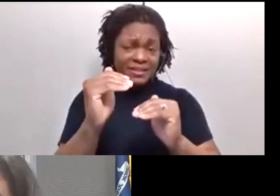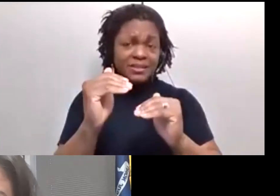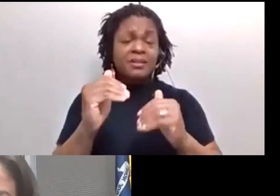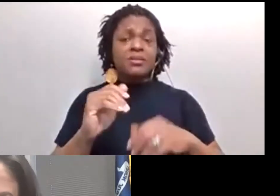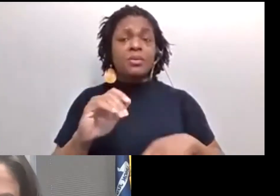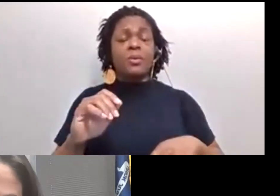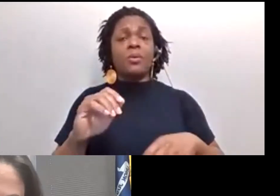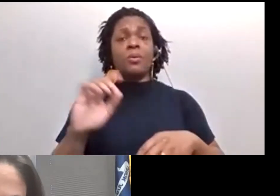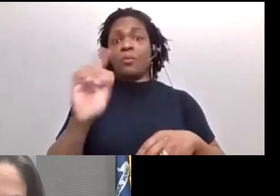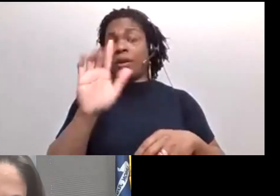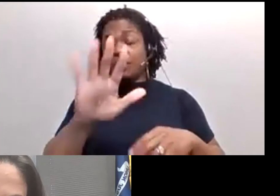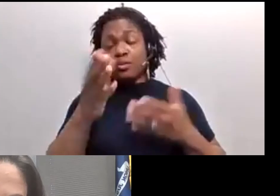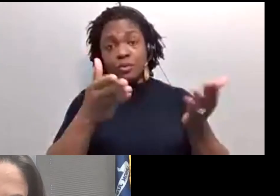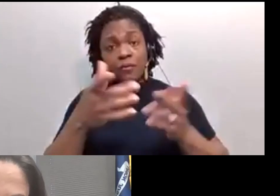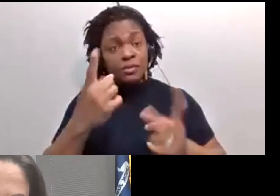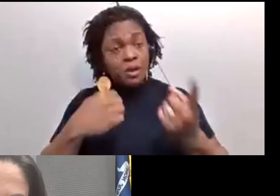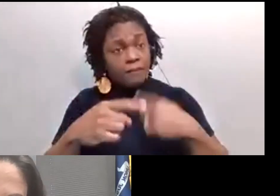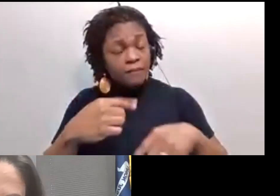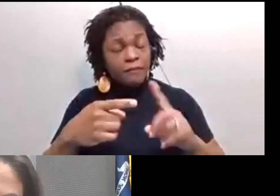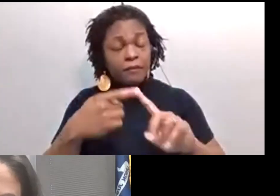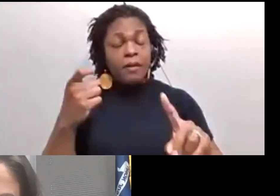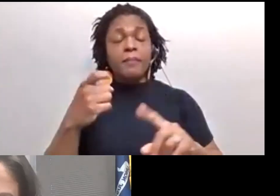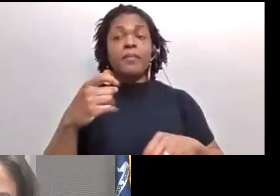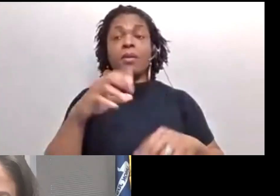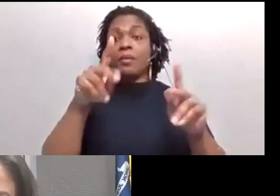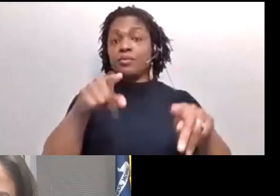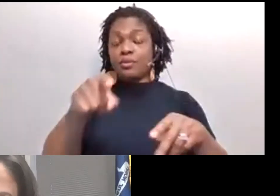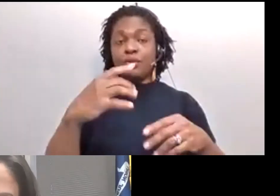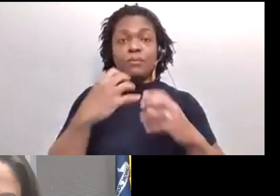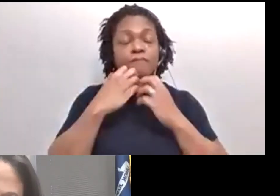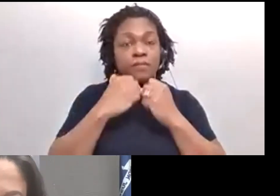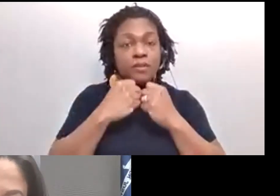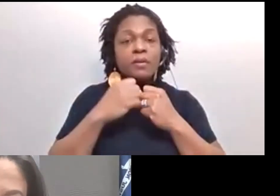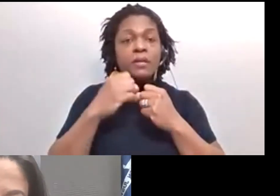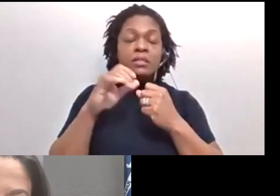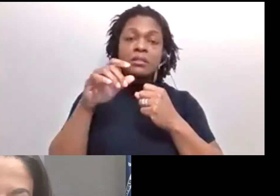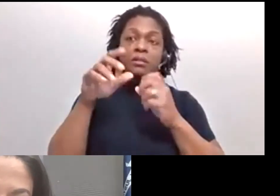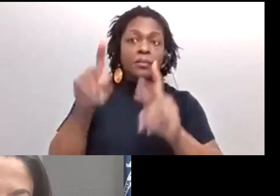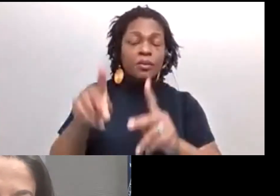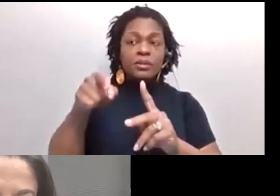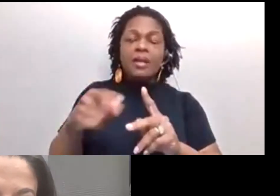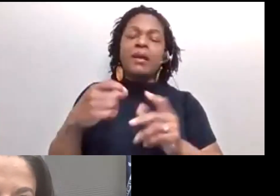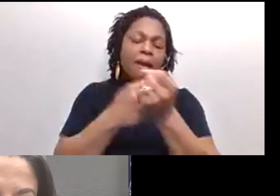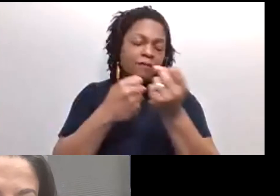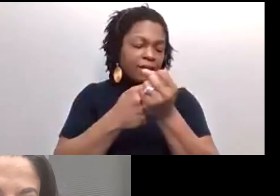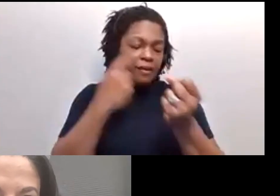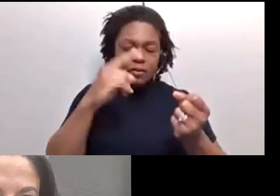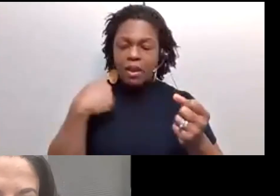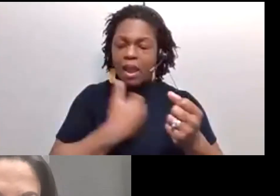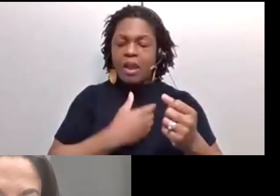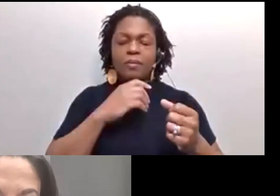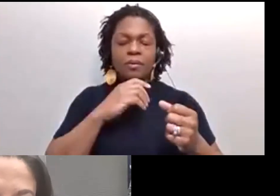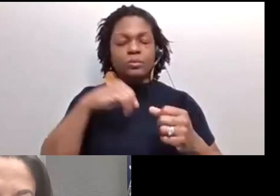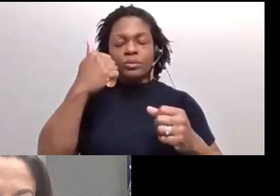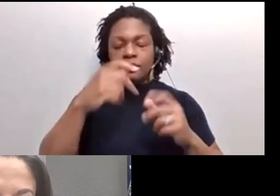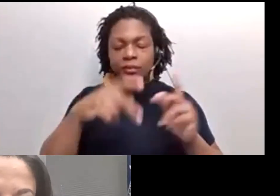may come from, or that the person you care about, that you look at the system holistically and advocate for our aging. We're all gonna